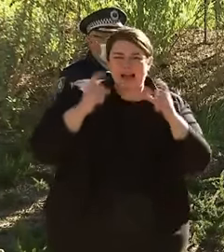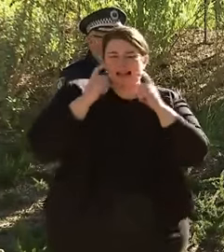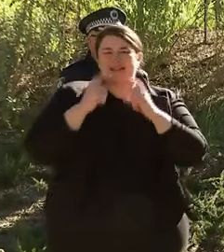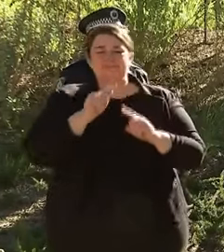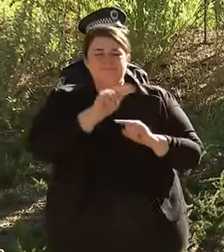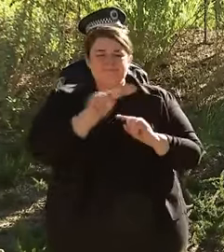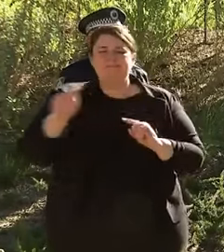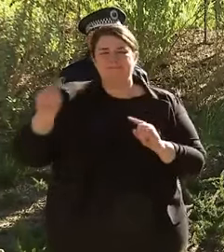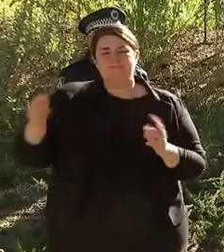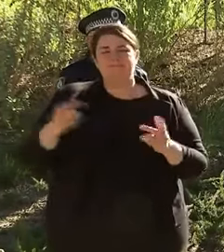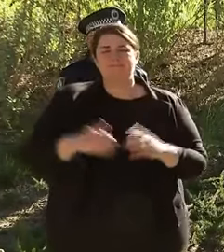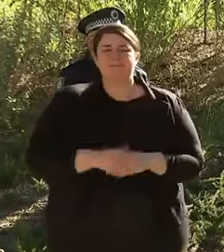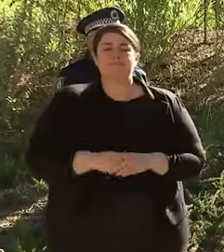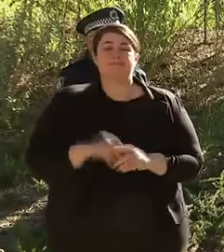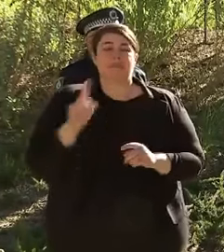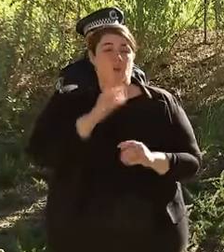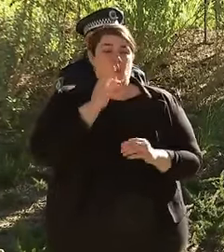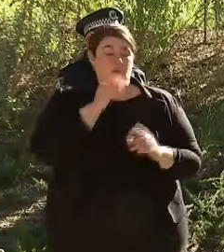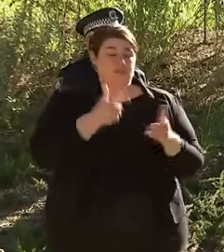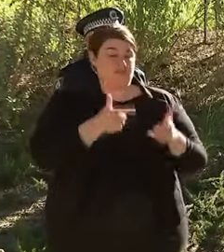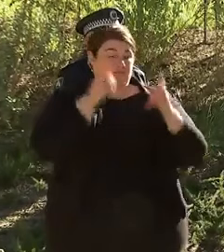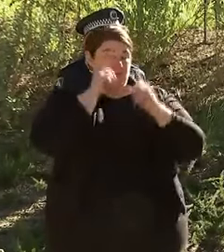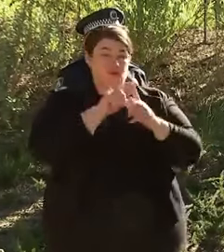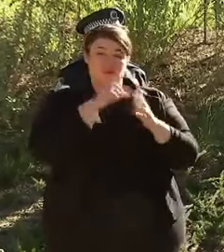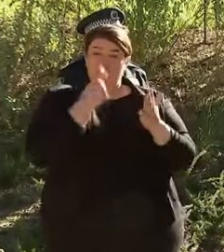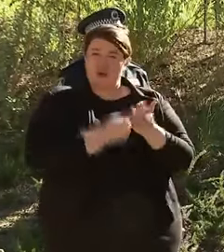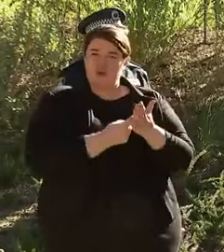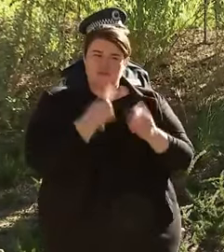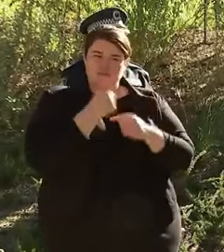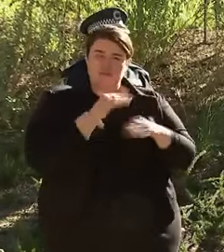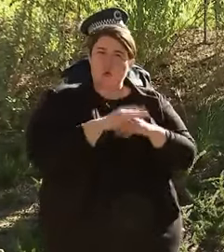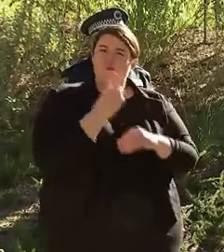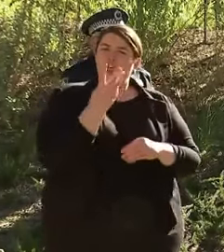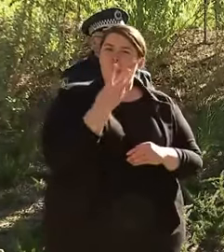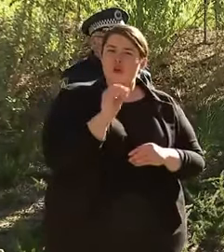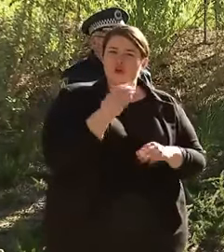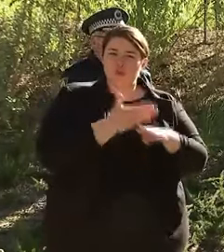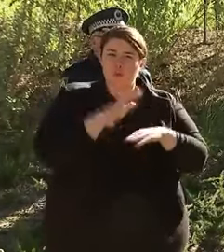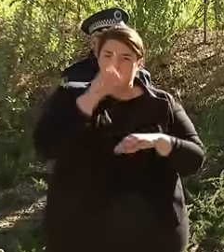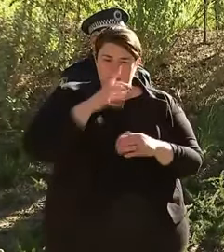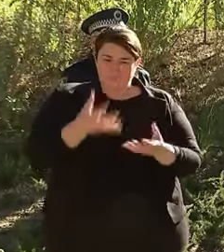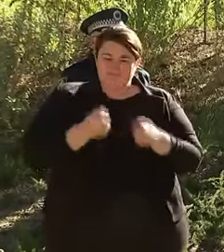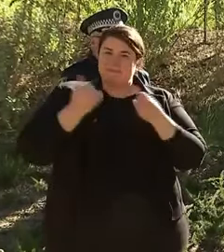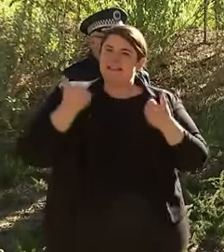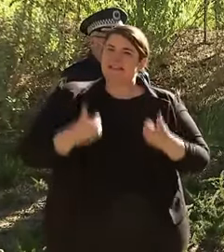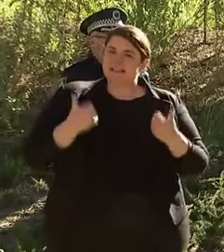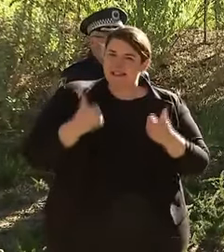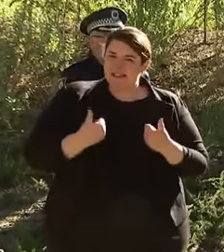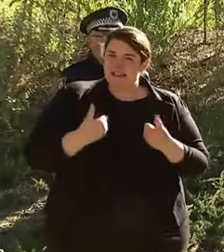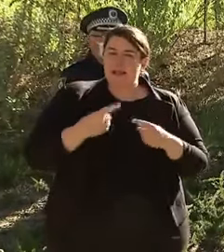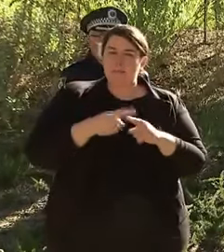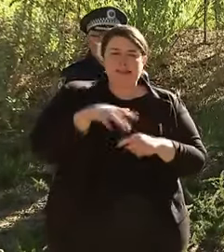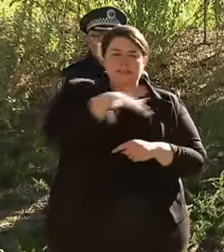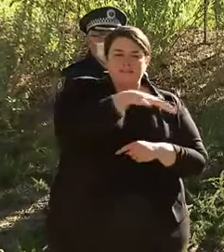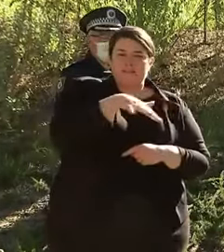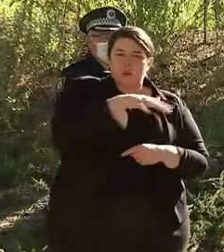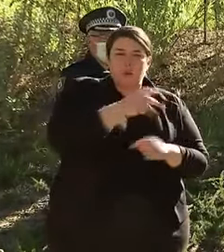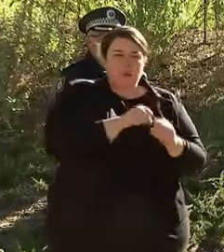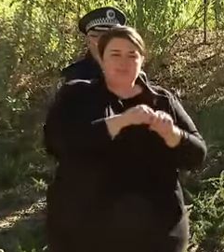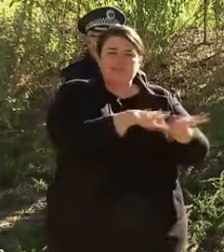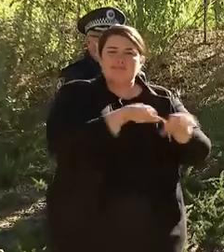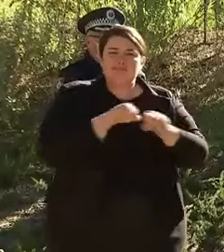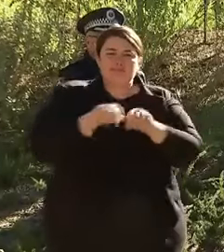state. I now ask Dr. Chant to give an update on the 30 cases of community transmission as well as venues of concern. And then Deputy